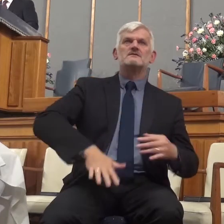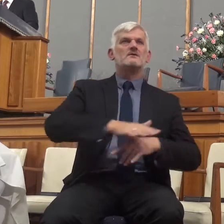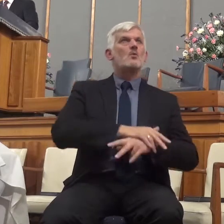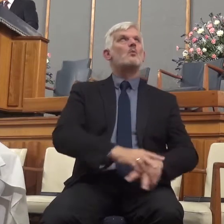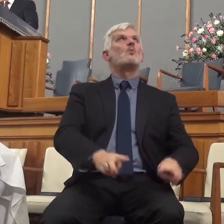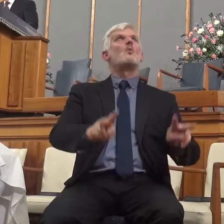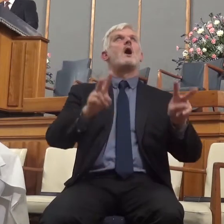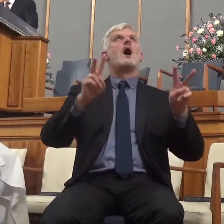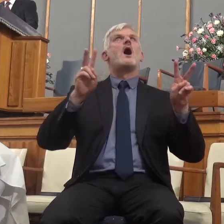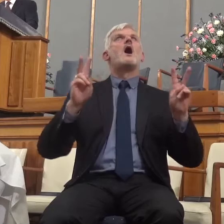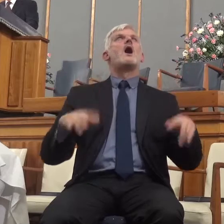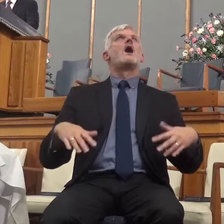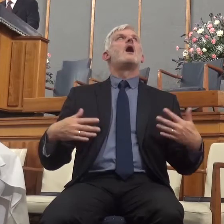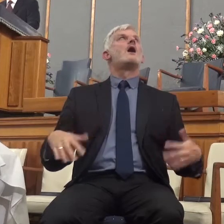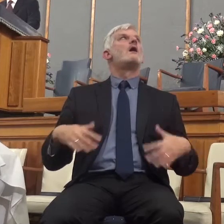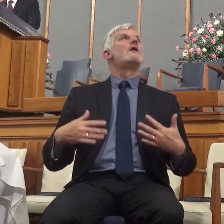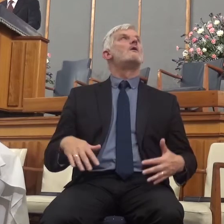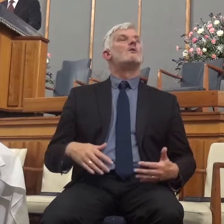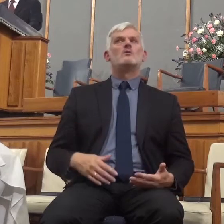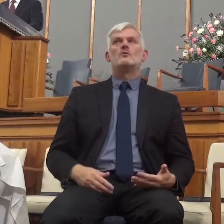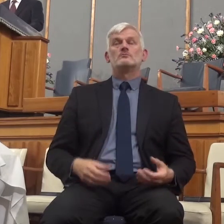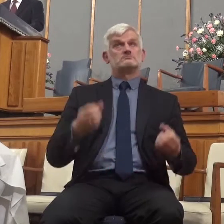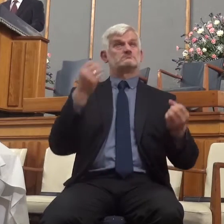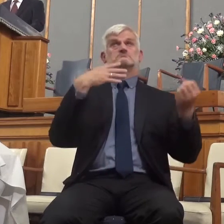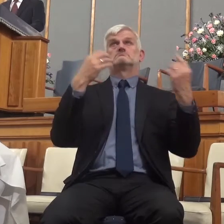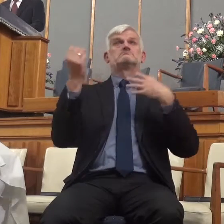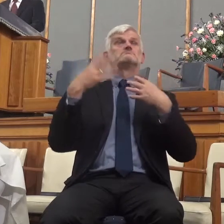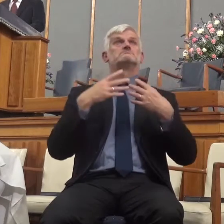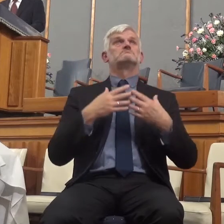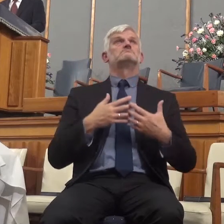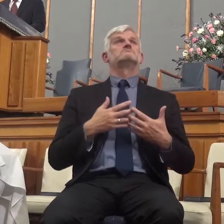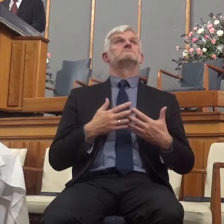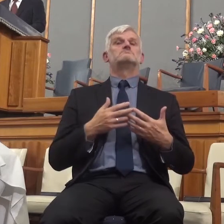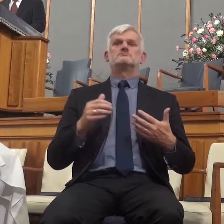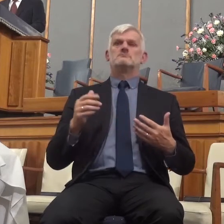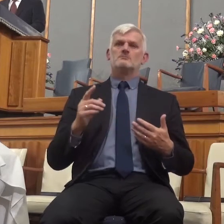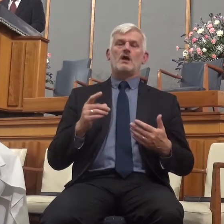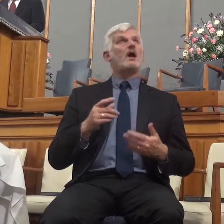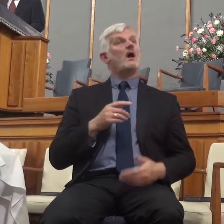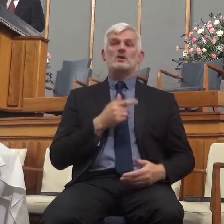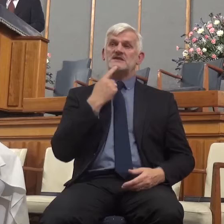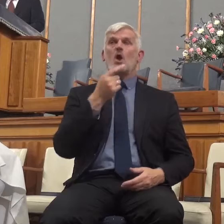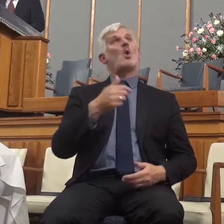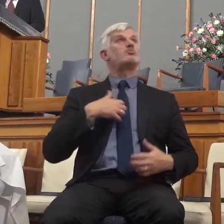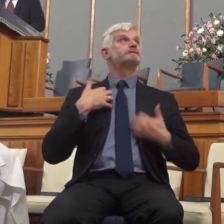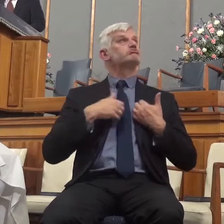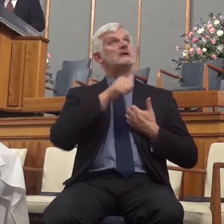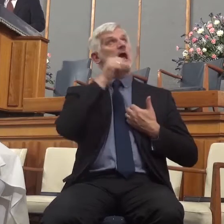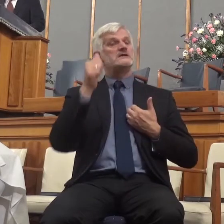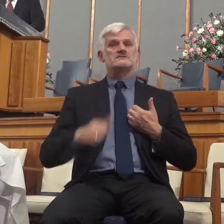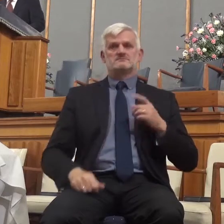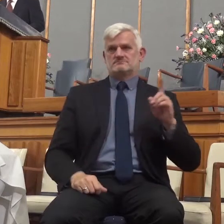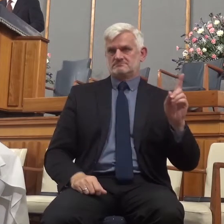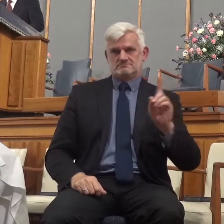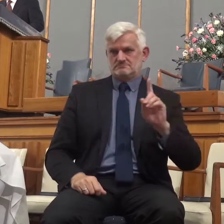sense of power. It's necessary to let these things humble you. There is a God, there is a